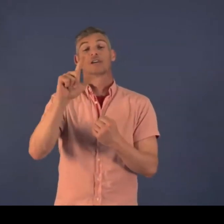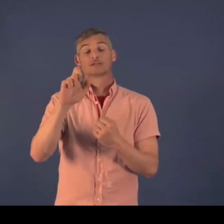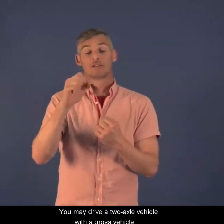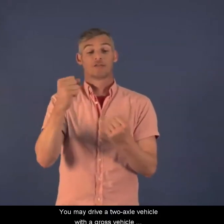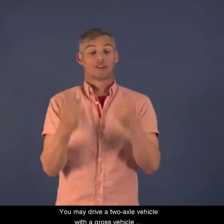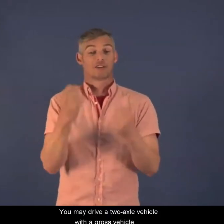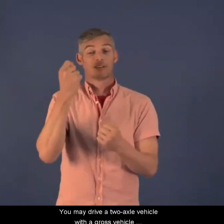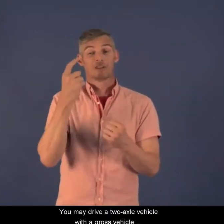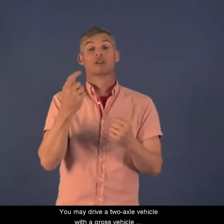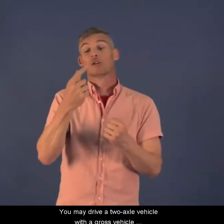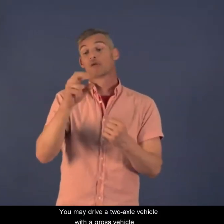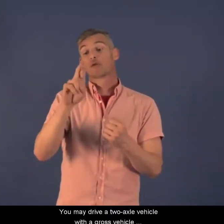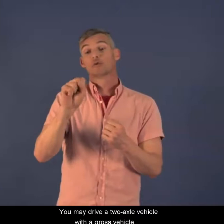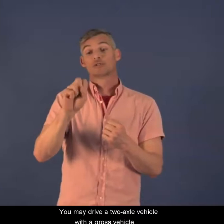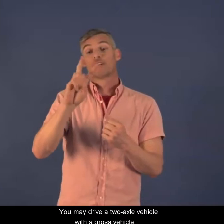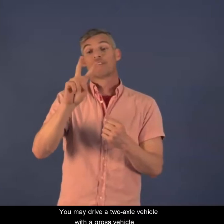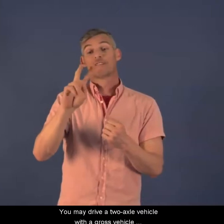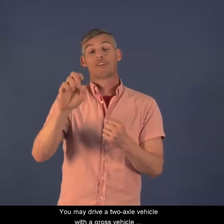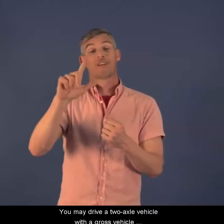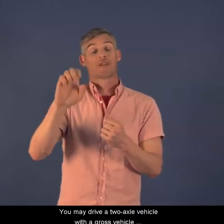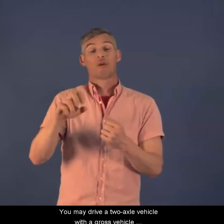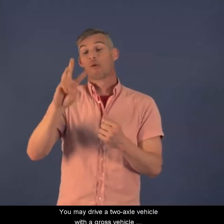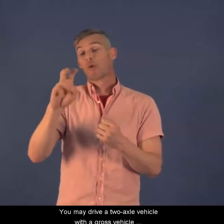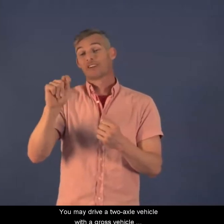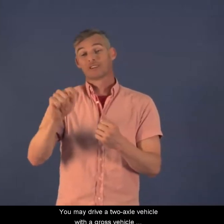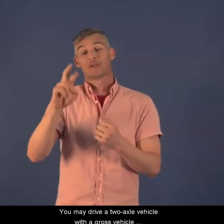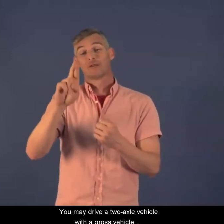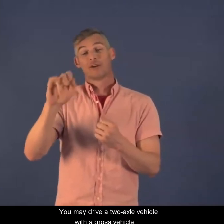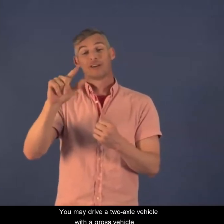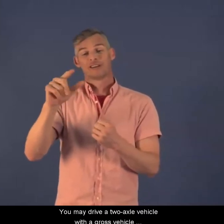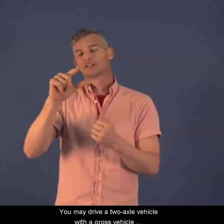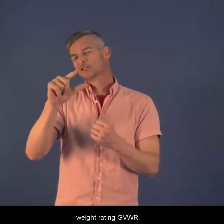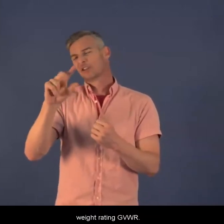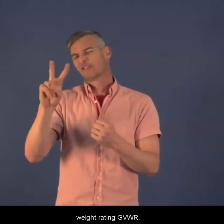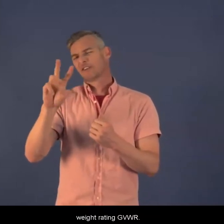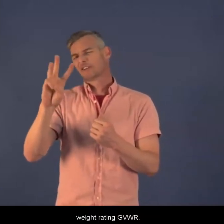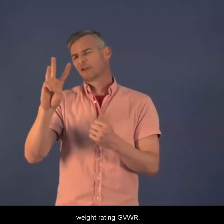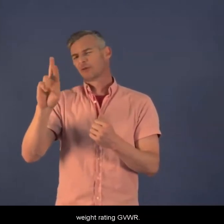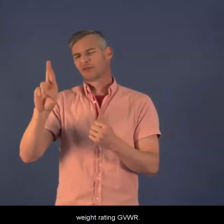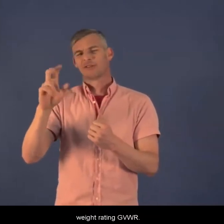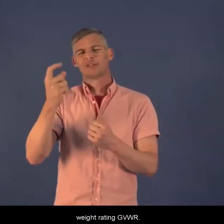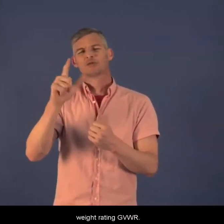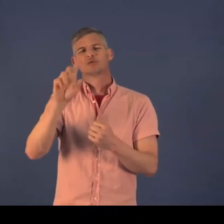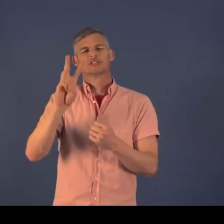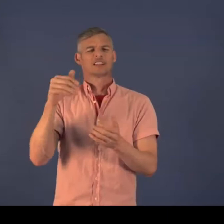You may drive a 2-axle vehicle with a gross vehicle weight rating, GVWR,